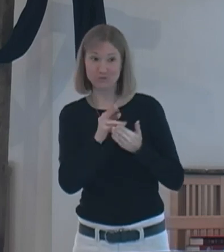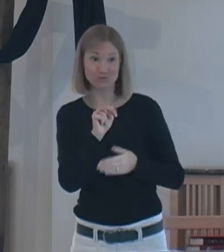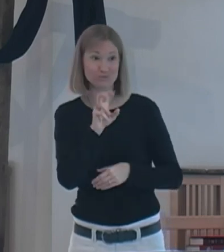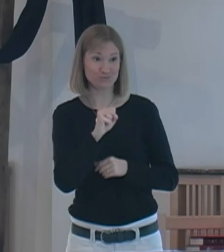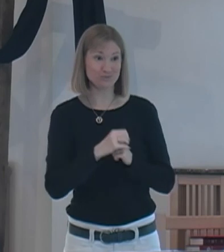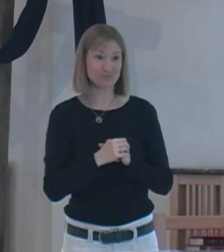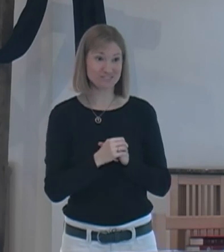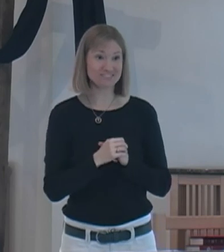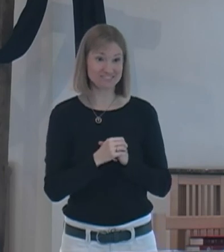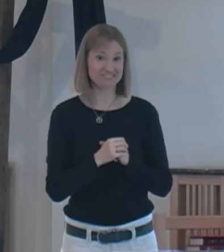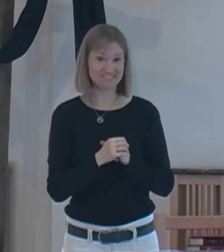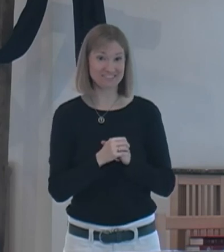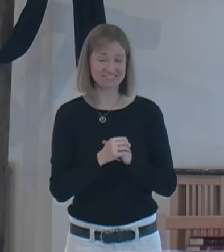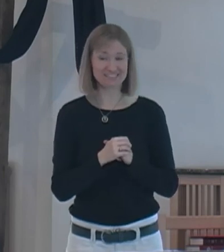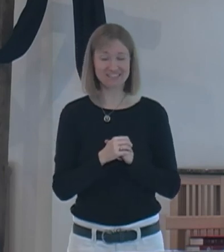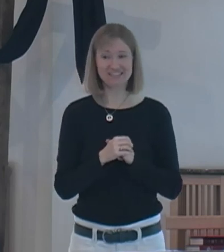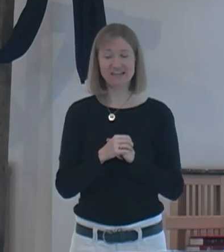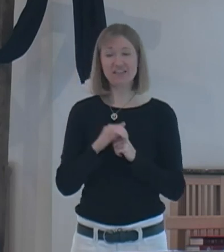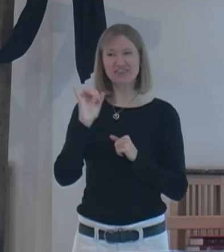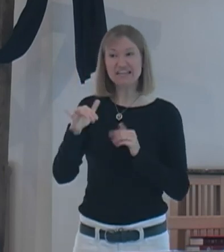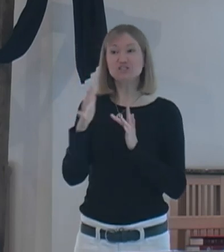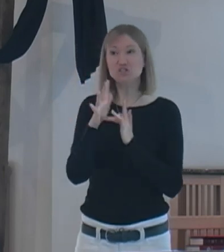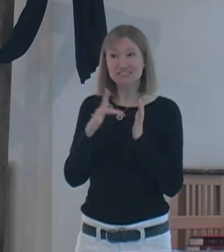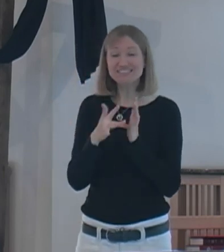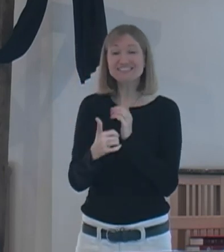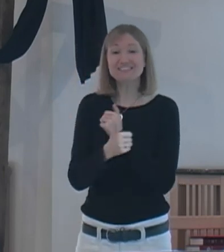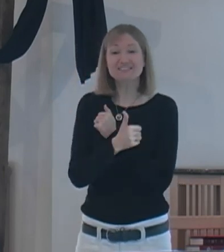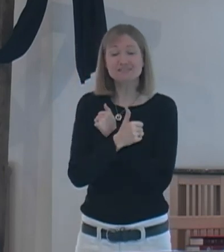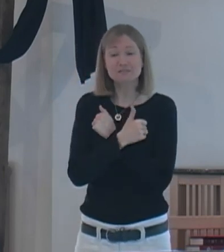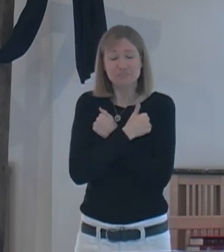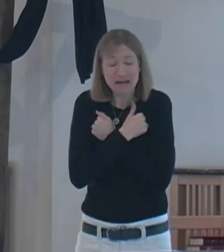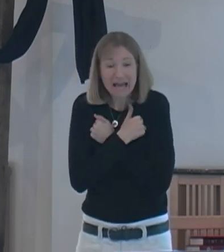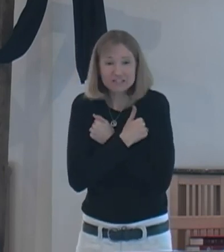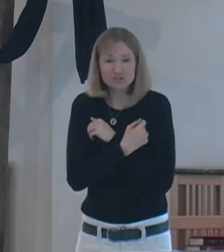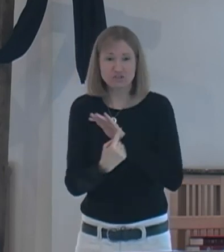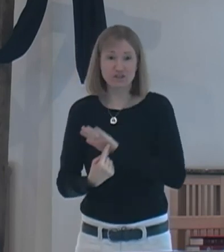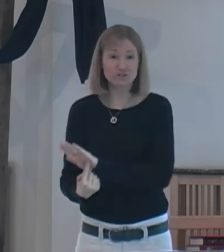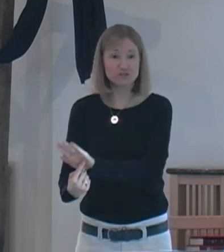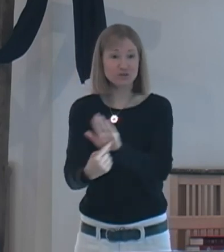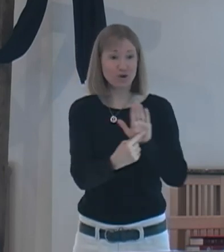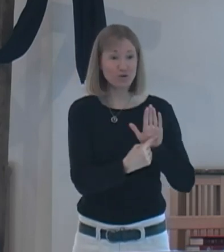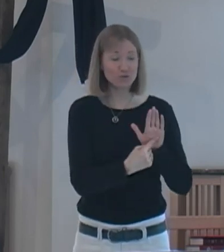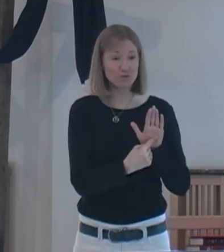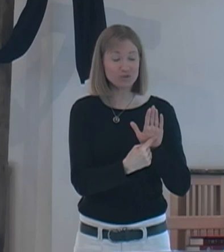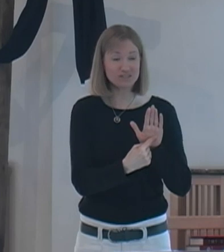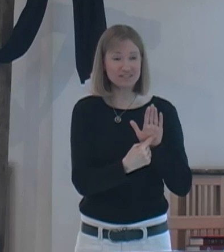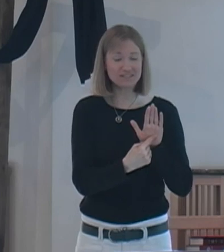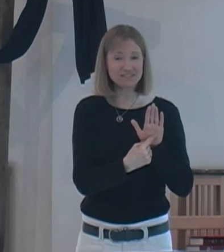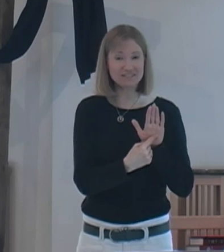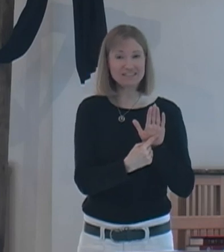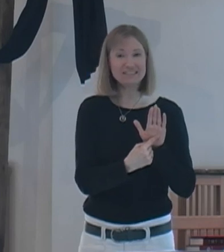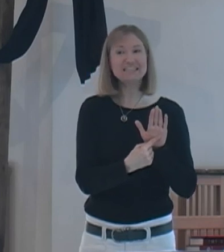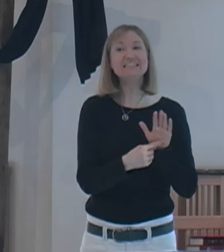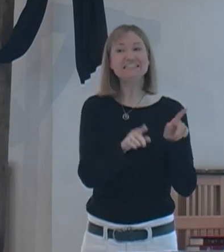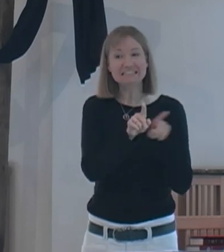news that the passion that Jesus showed that day in the temple is the same passion that he has for you.